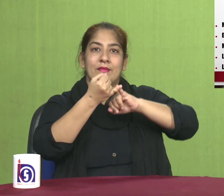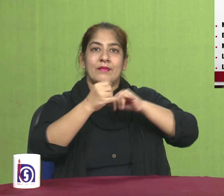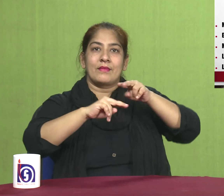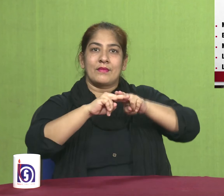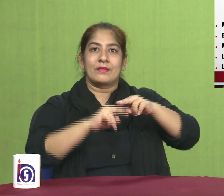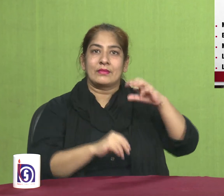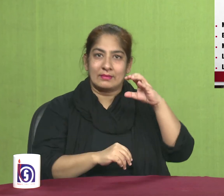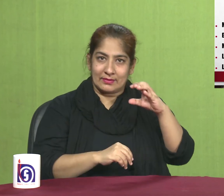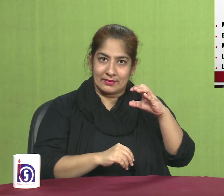IFCI,